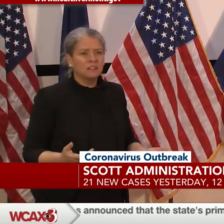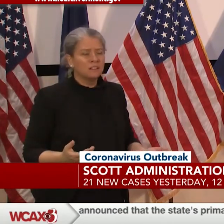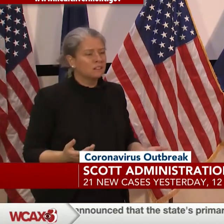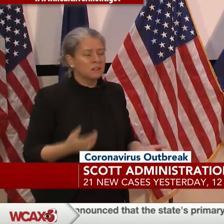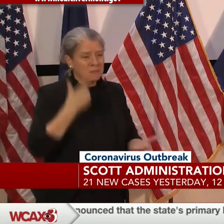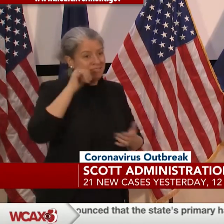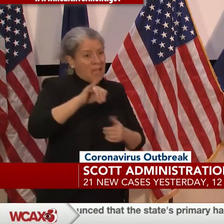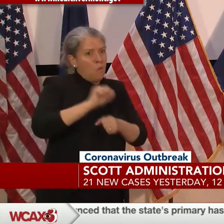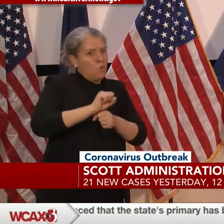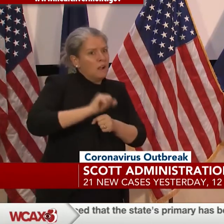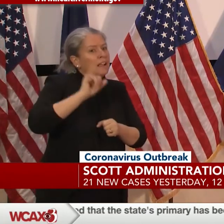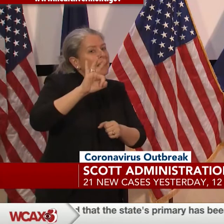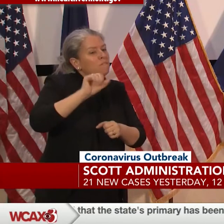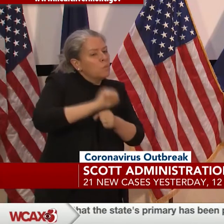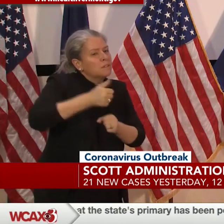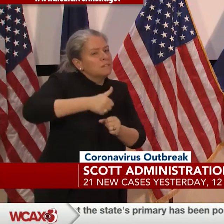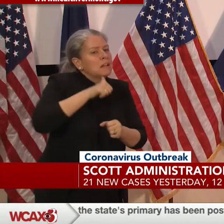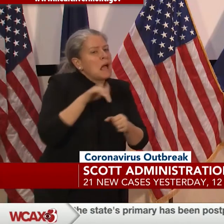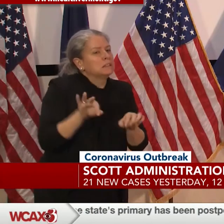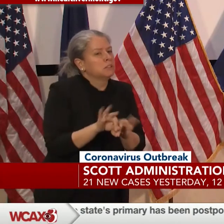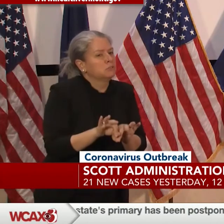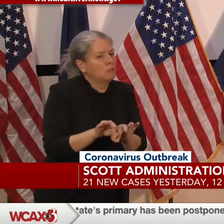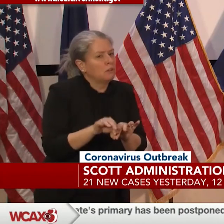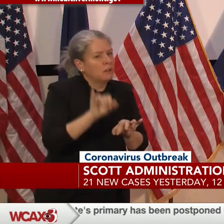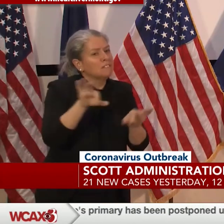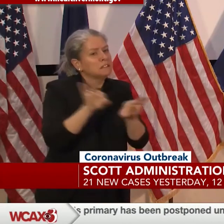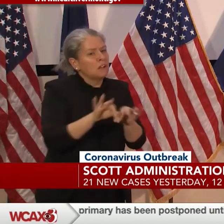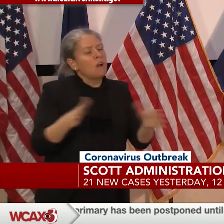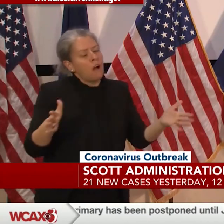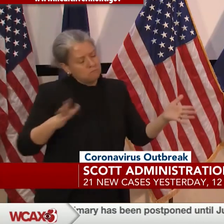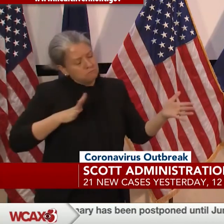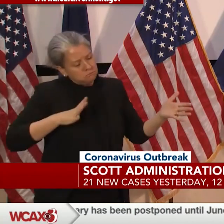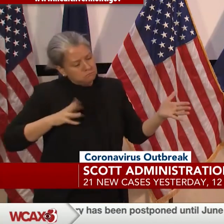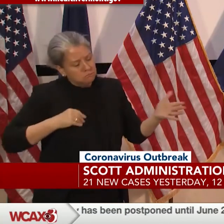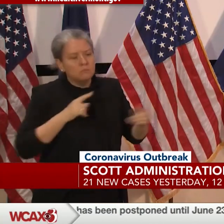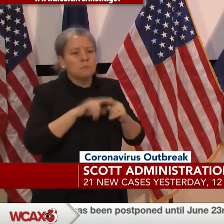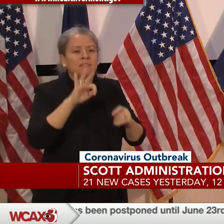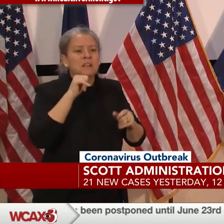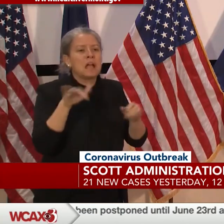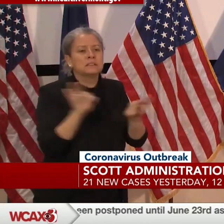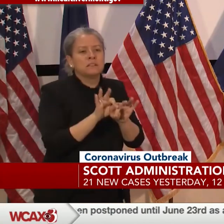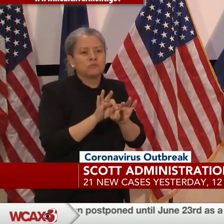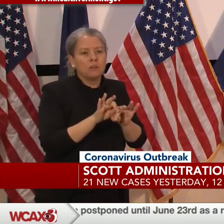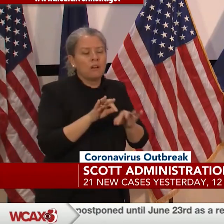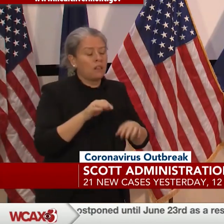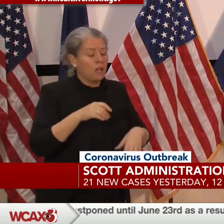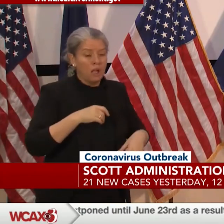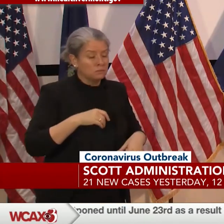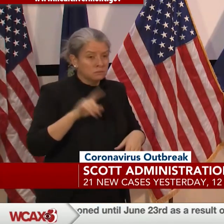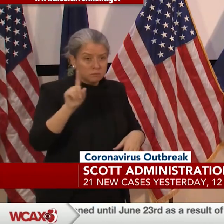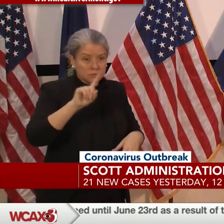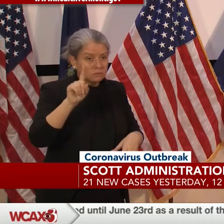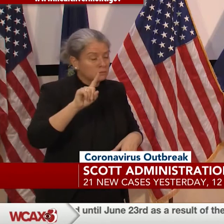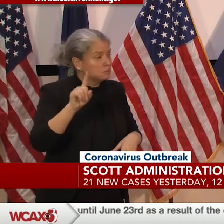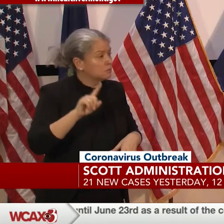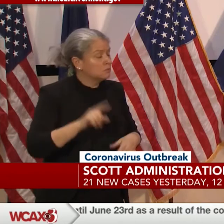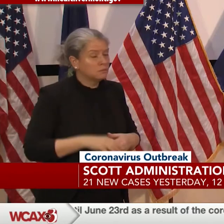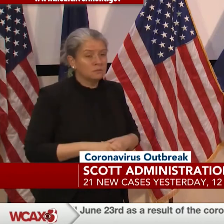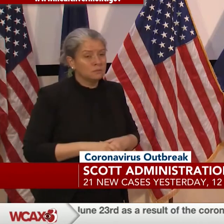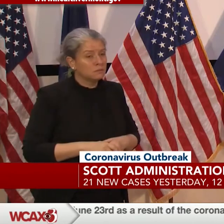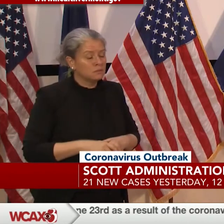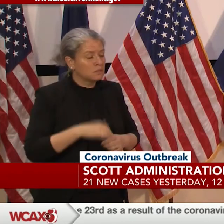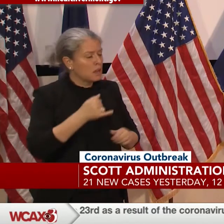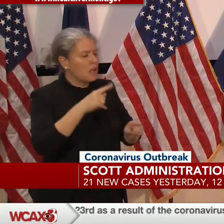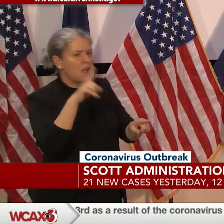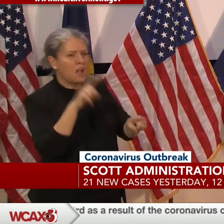isolate for 14 days once you return. And is this order going to pretty much mirror